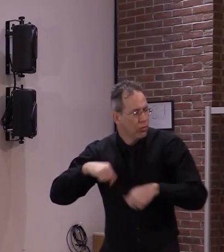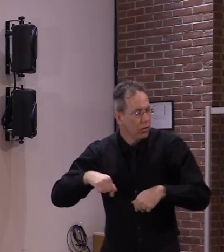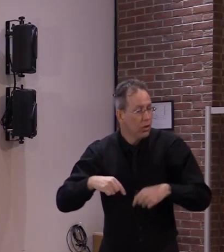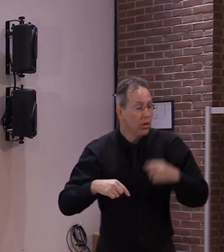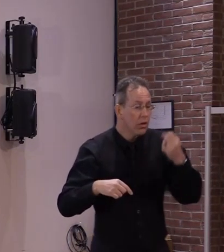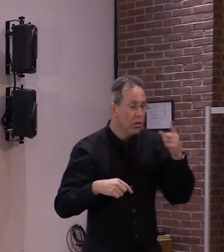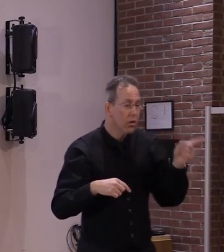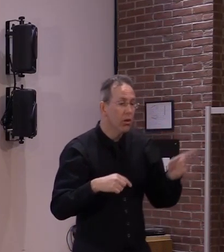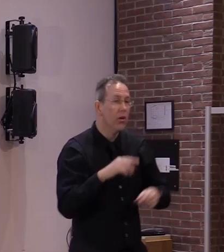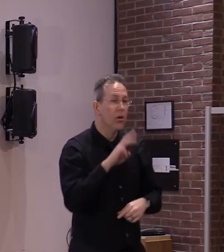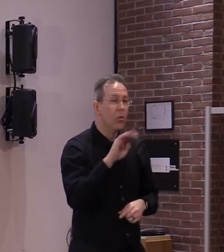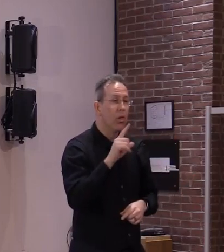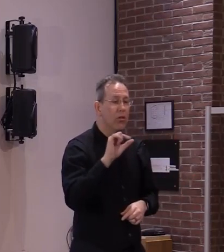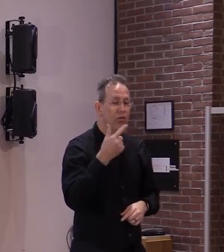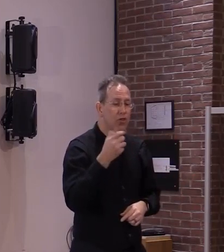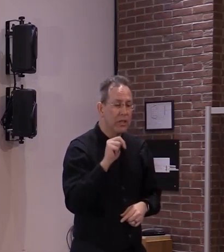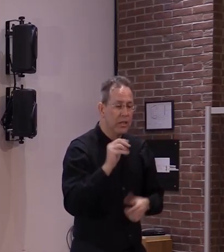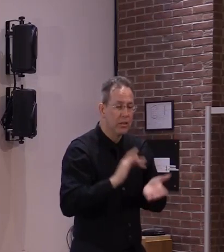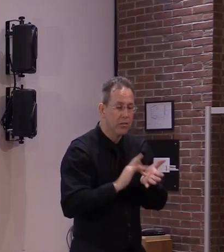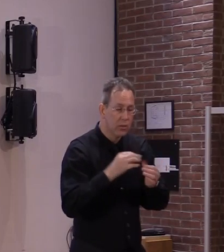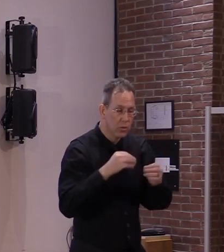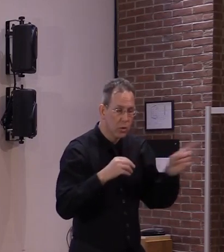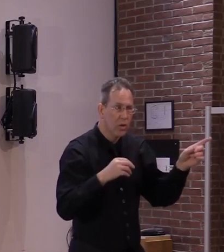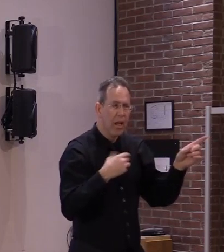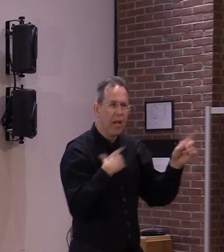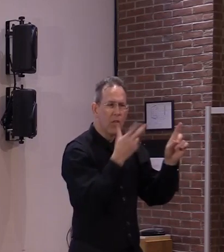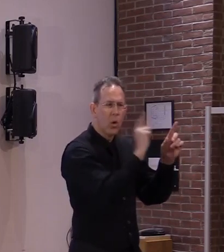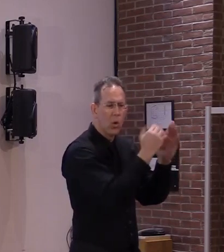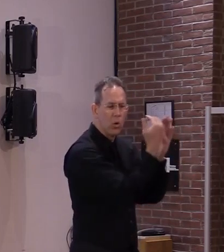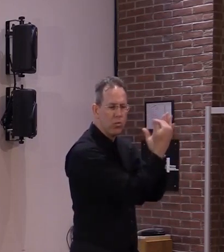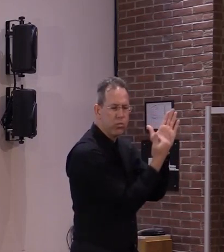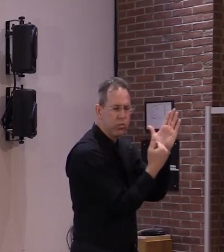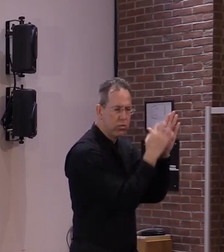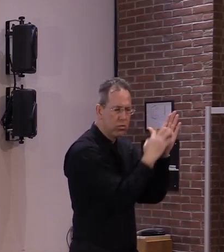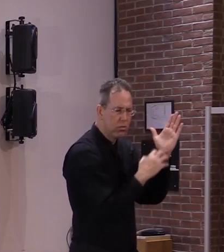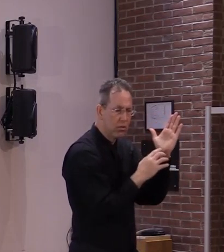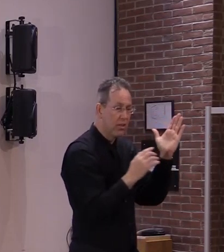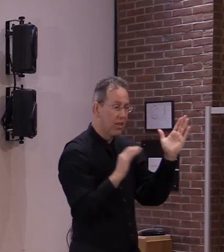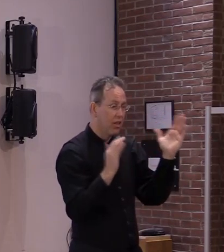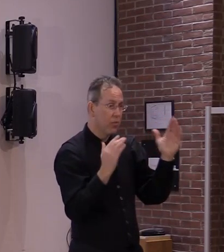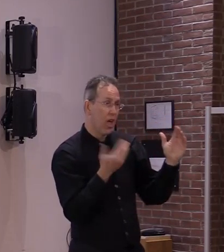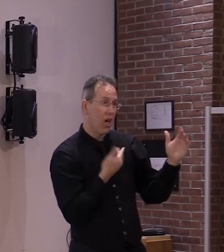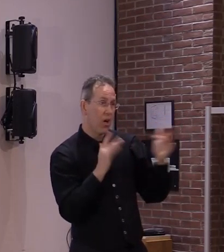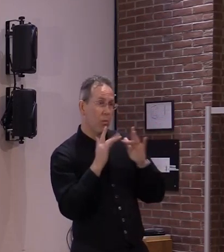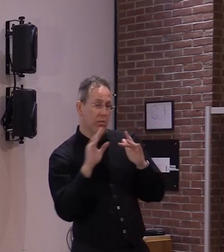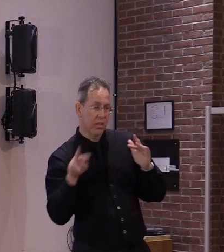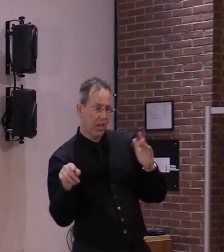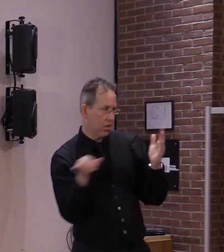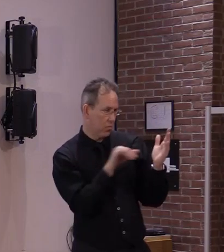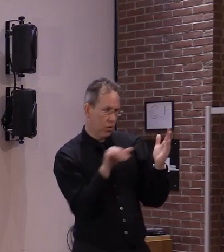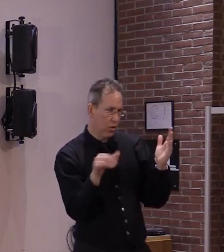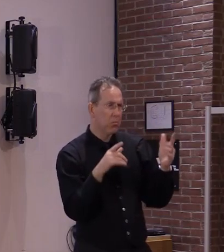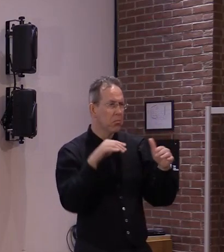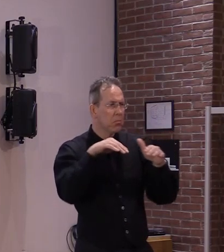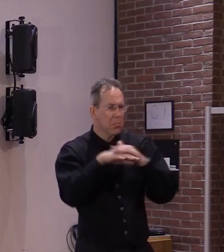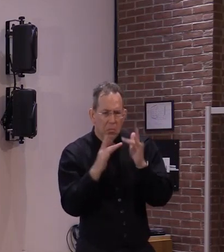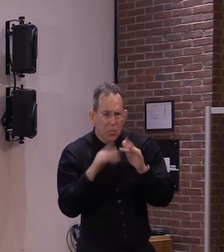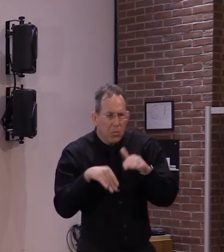our website, and you can link to Walgreens from our website. Nonetheless, I would peruse